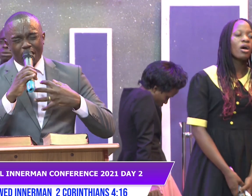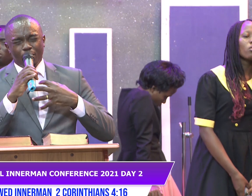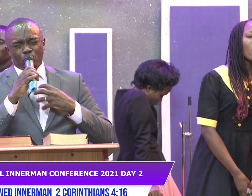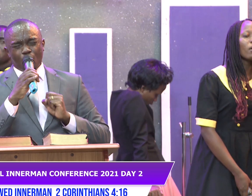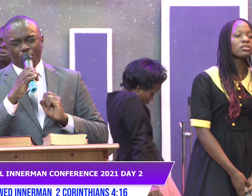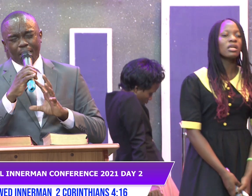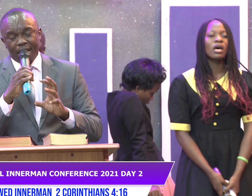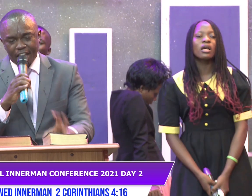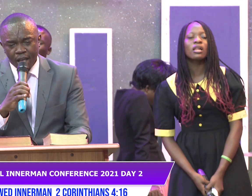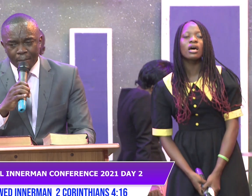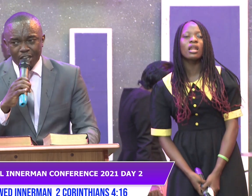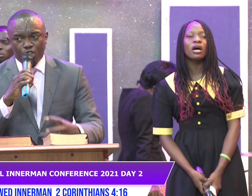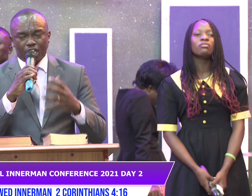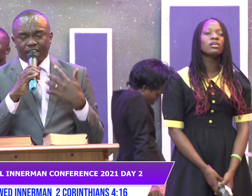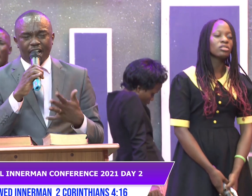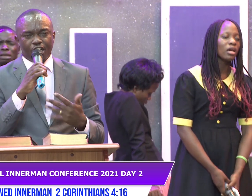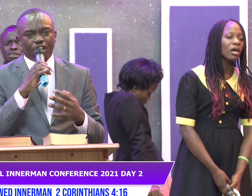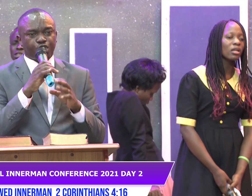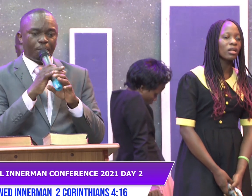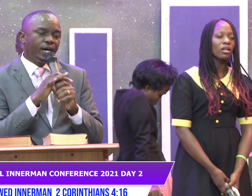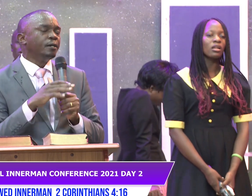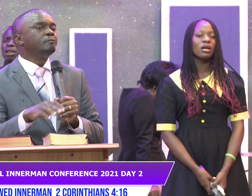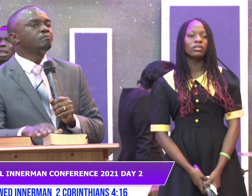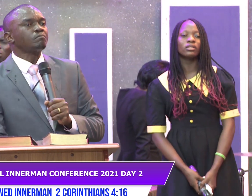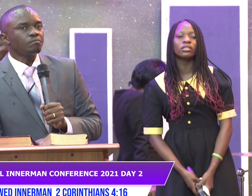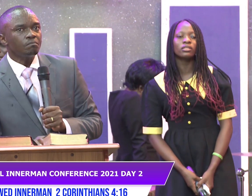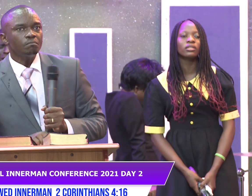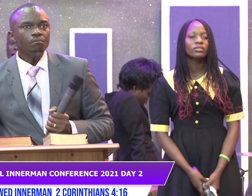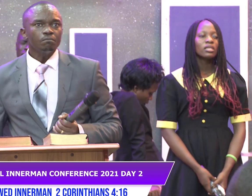ule munda muzo mkule mbere may you take the leadership.